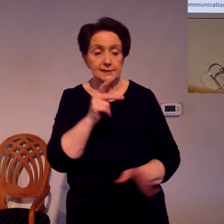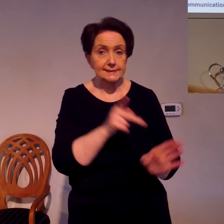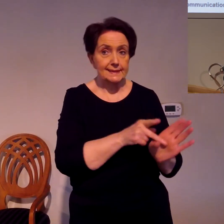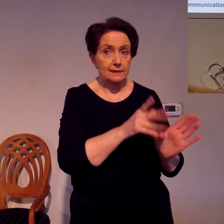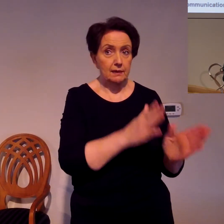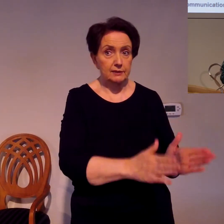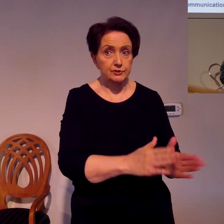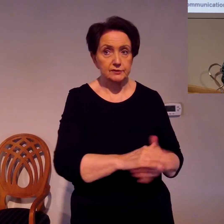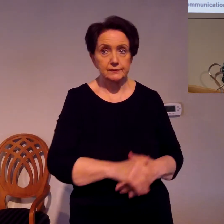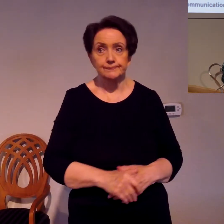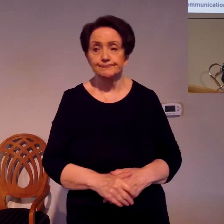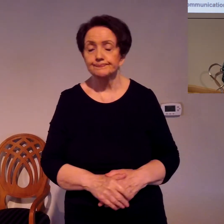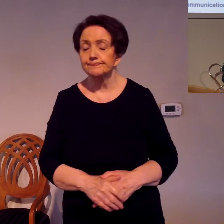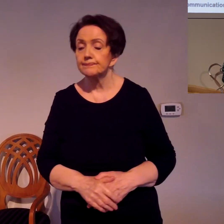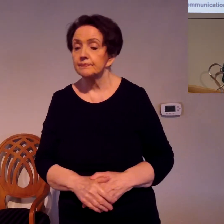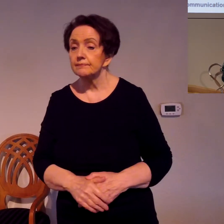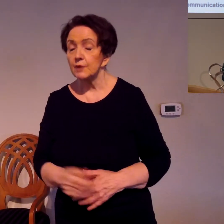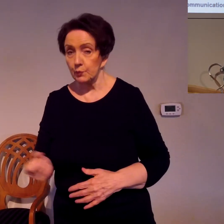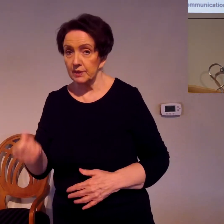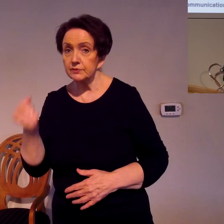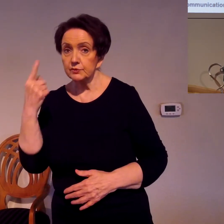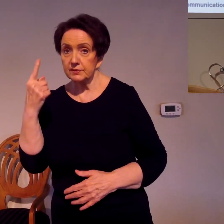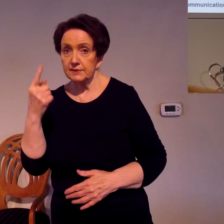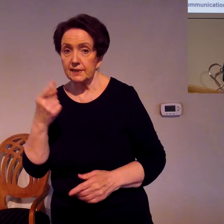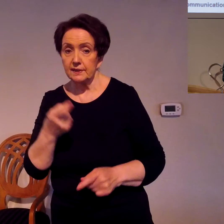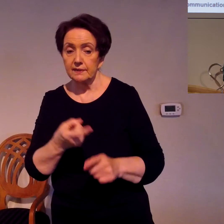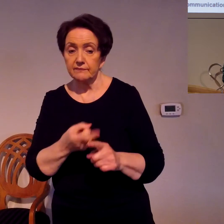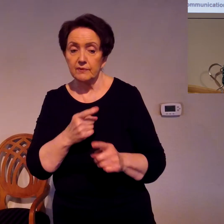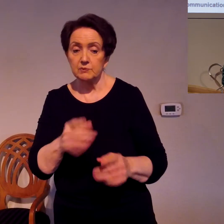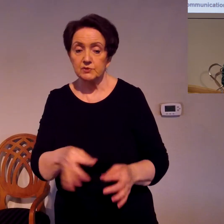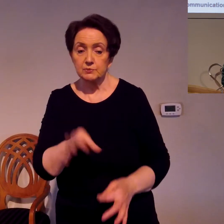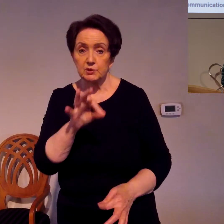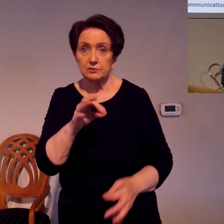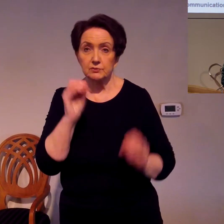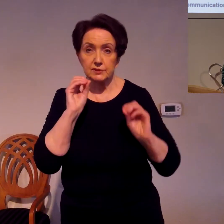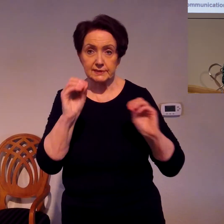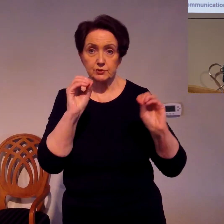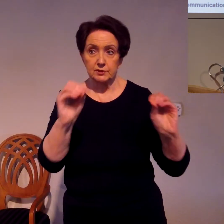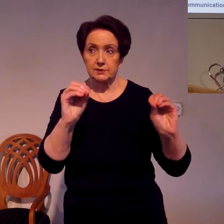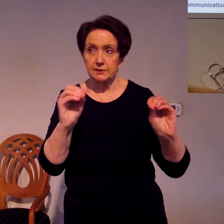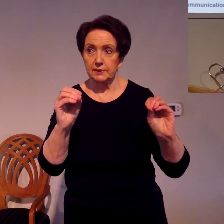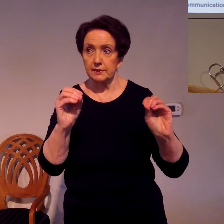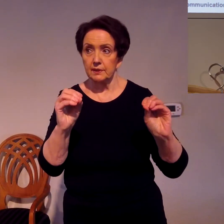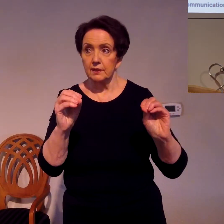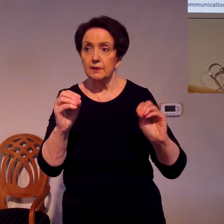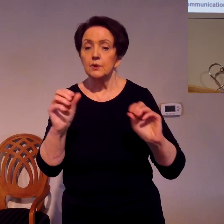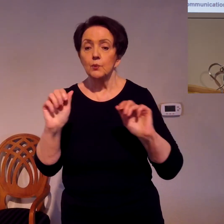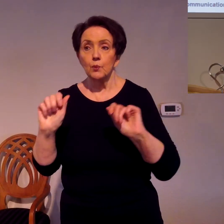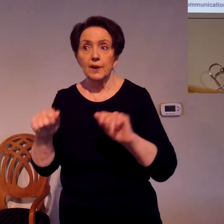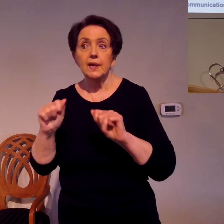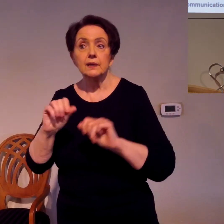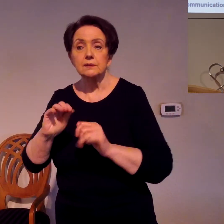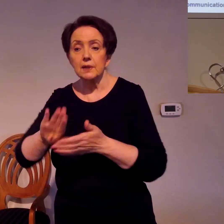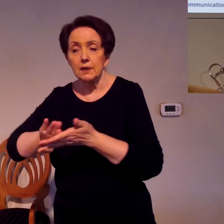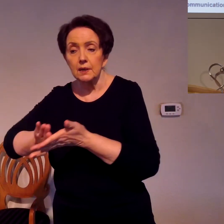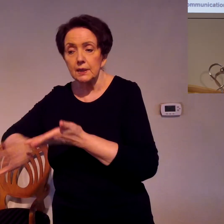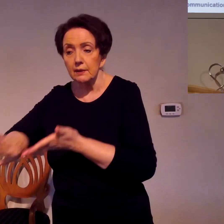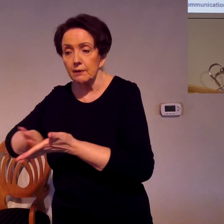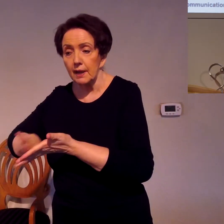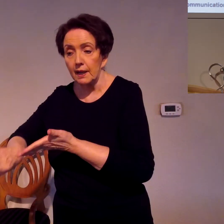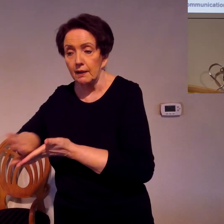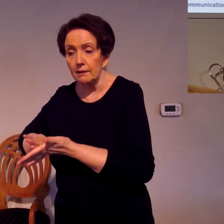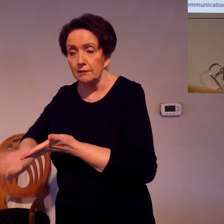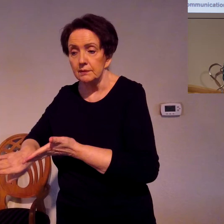The good news is that we understand from our spiritual teaching that we can clear out as much